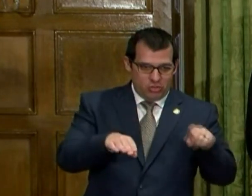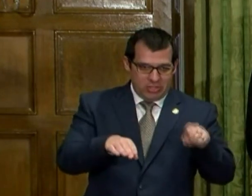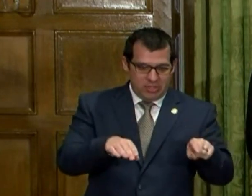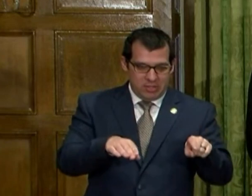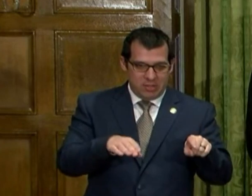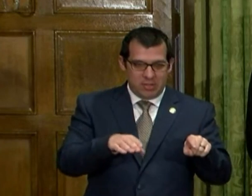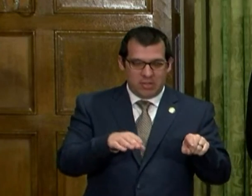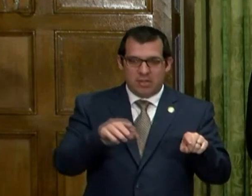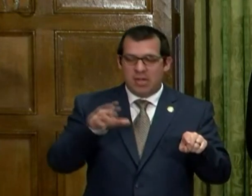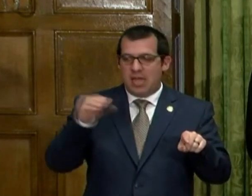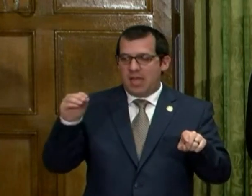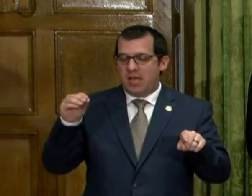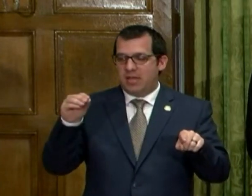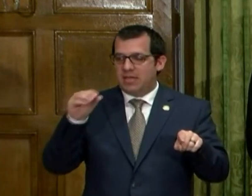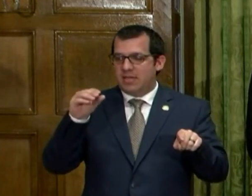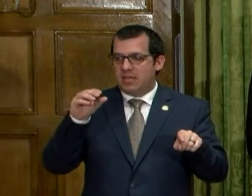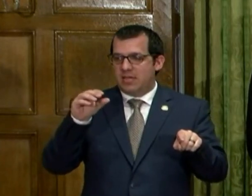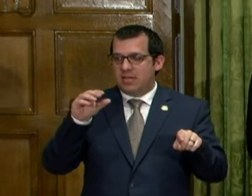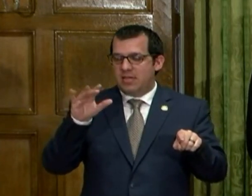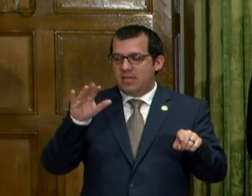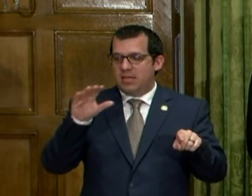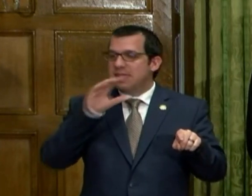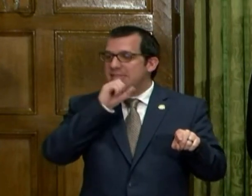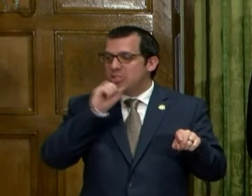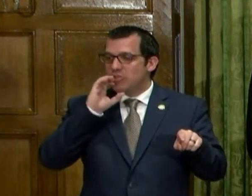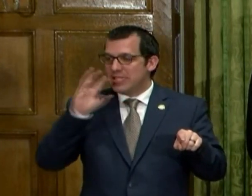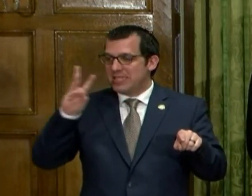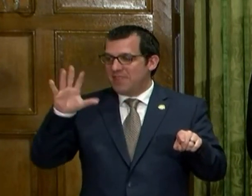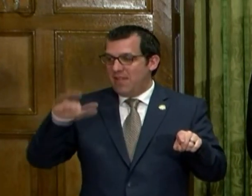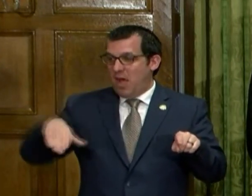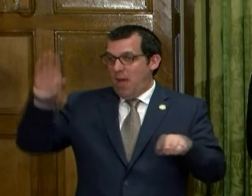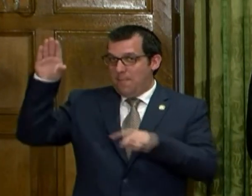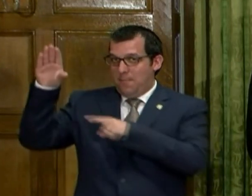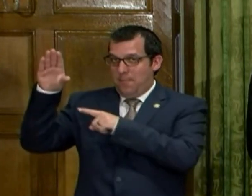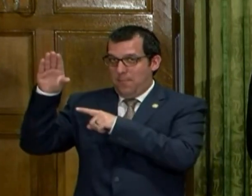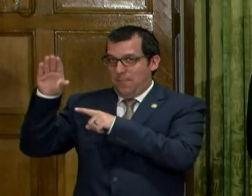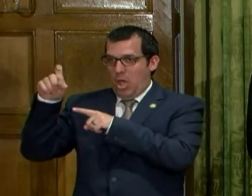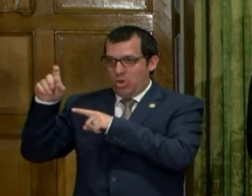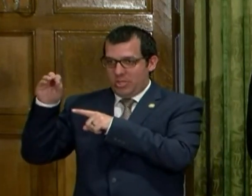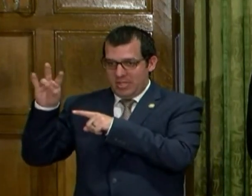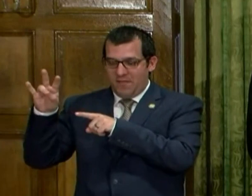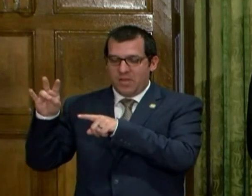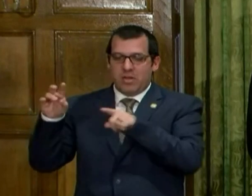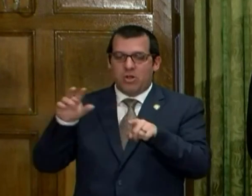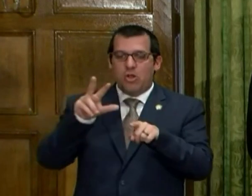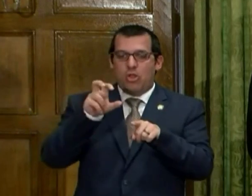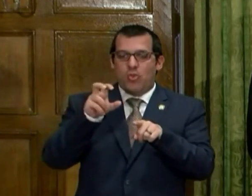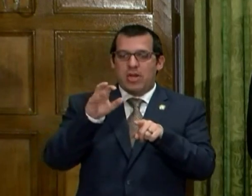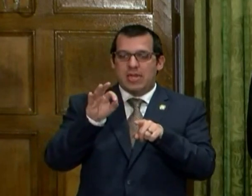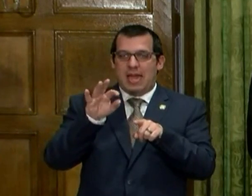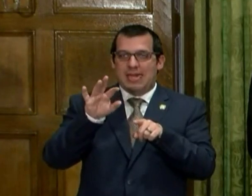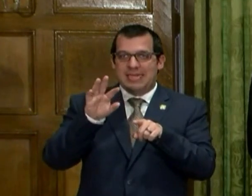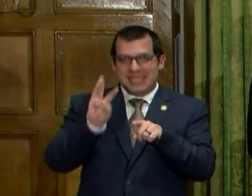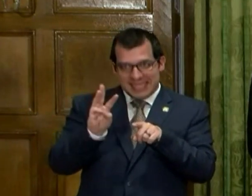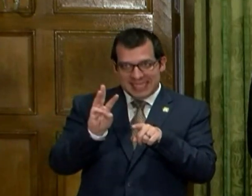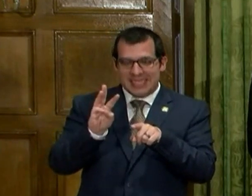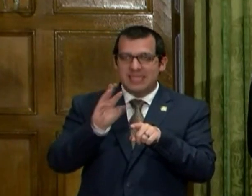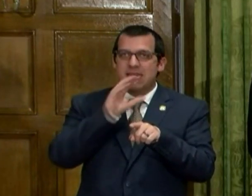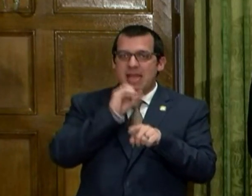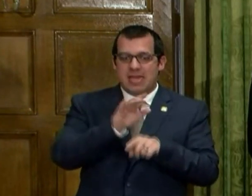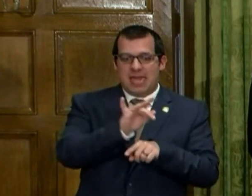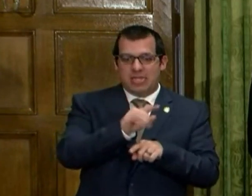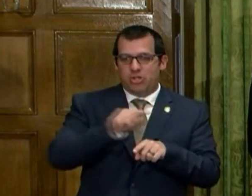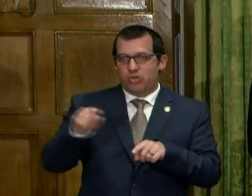and 170 adults who are age 65 or older, and 396 who are aged 18